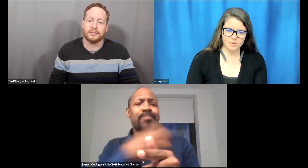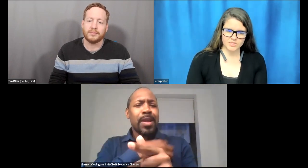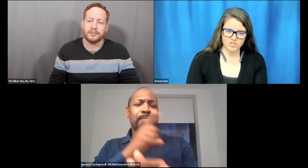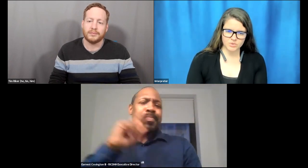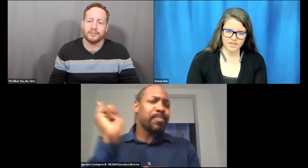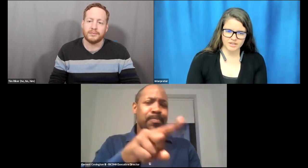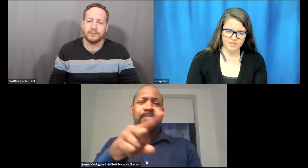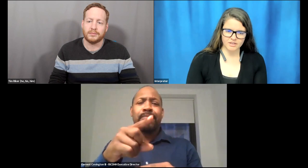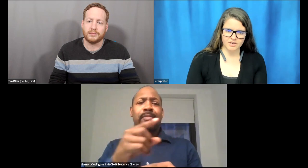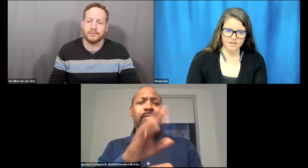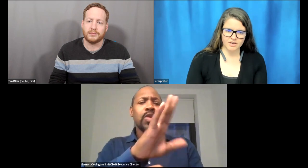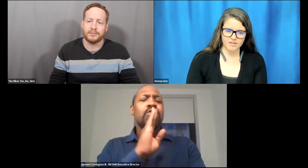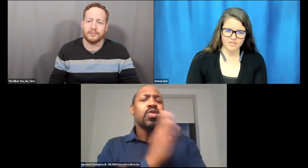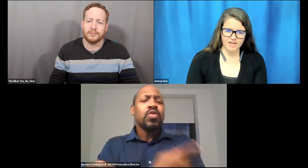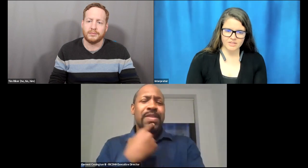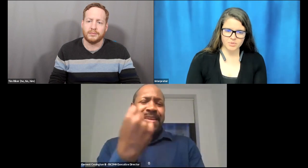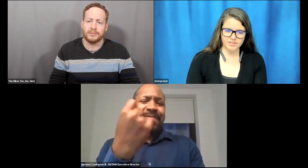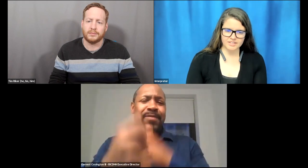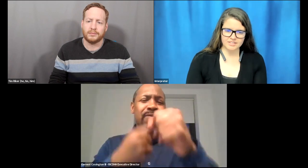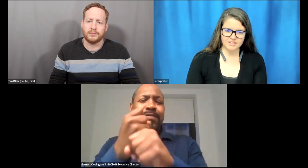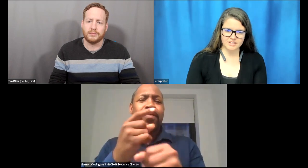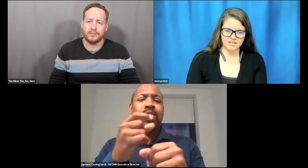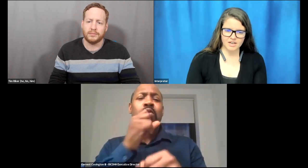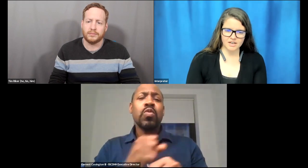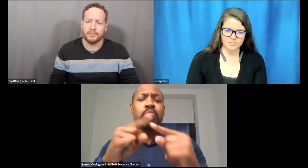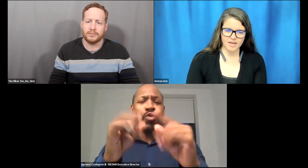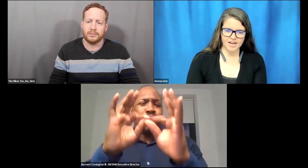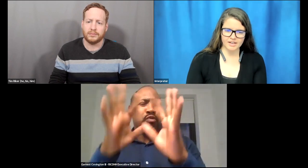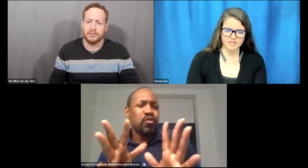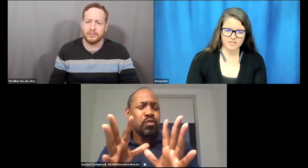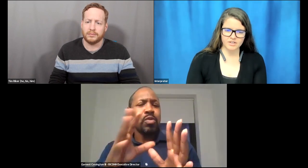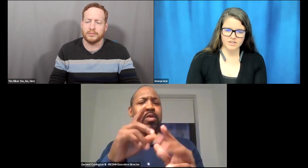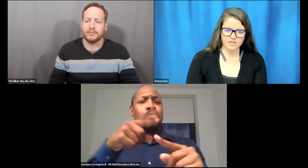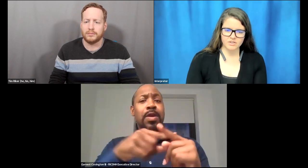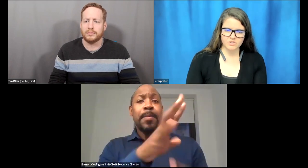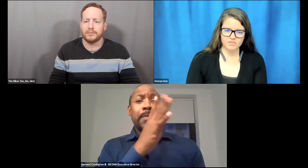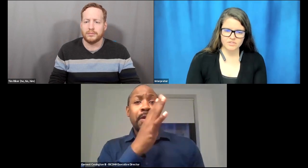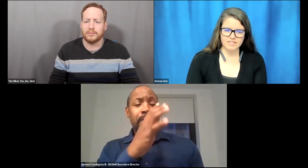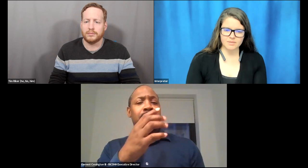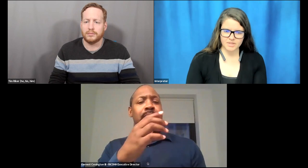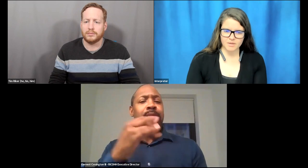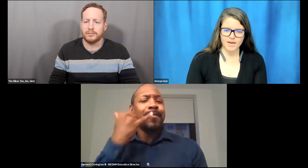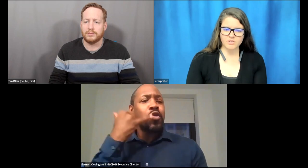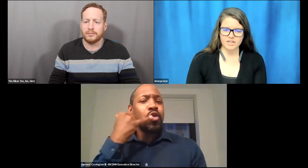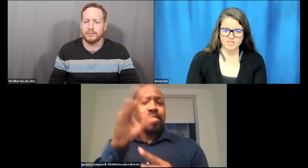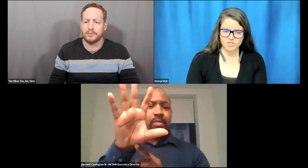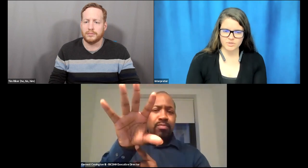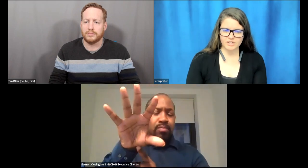was a shooting that the police had said something about a shooting